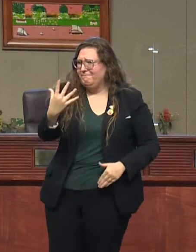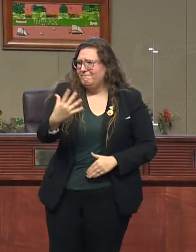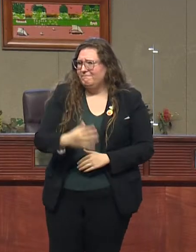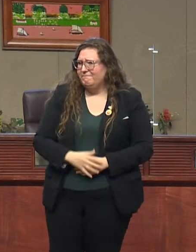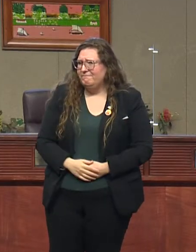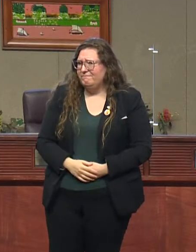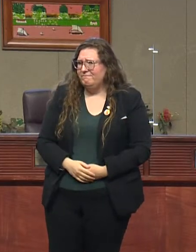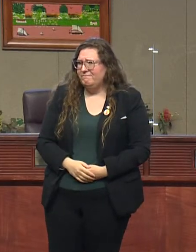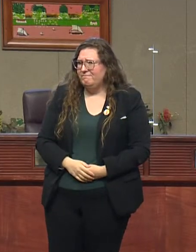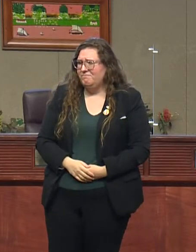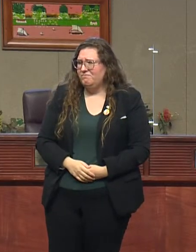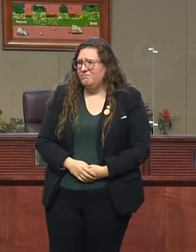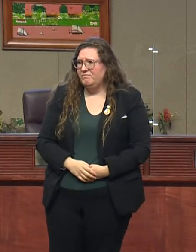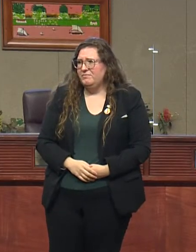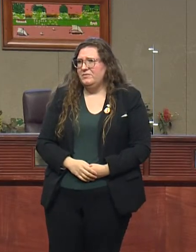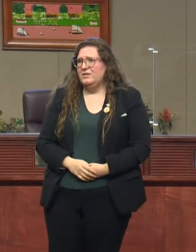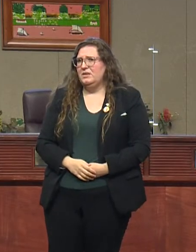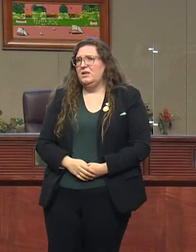don't know if we will